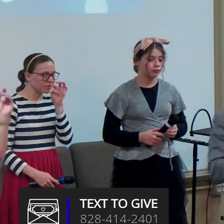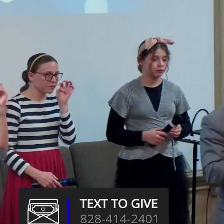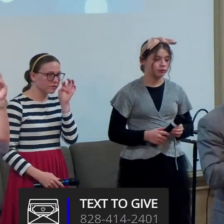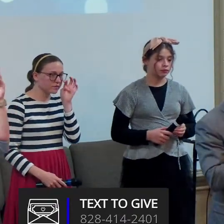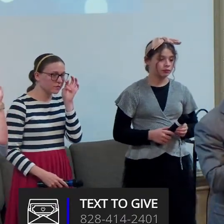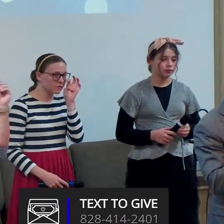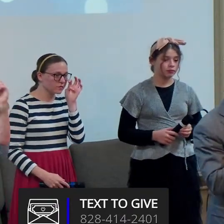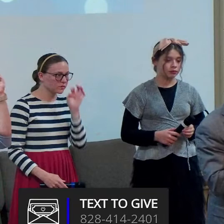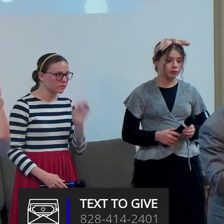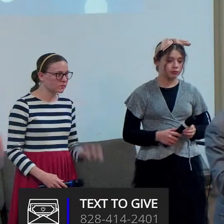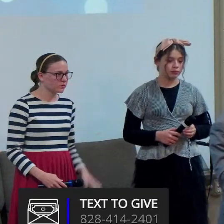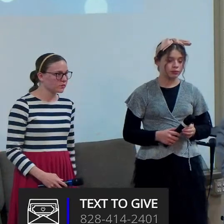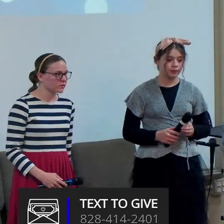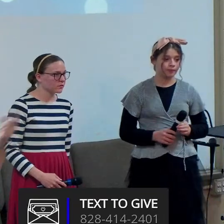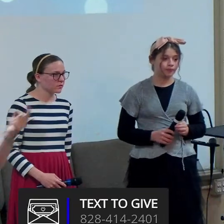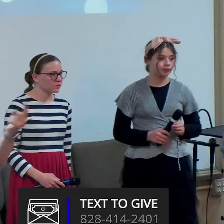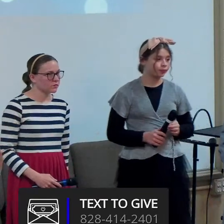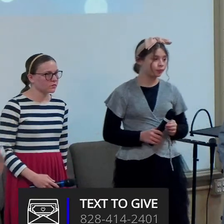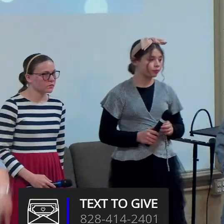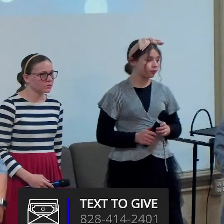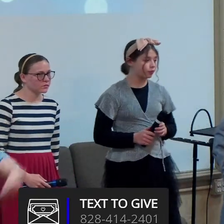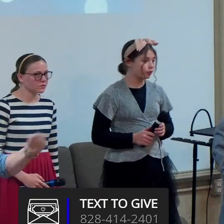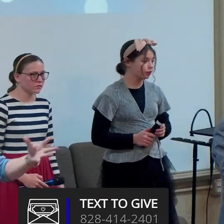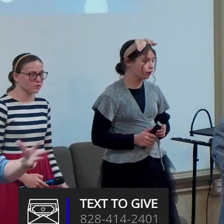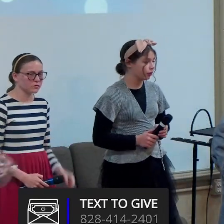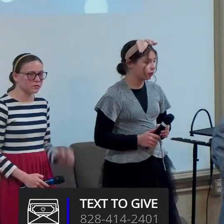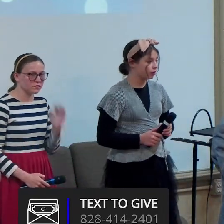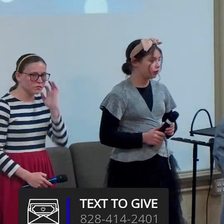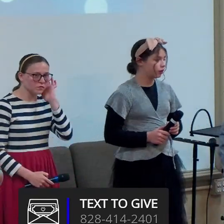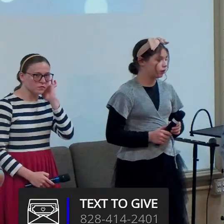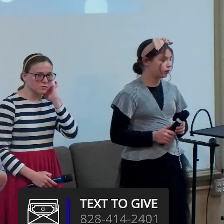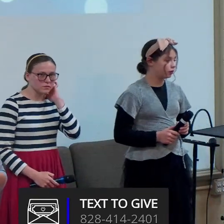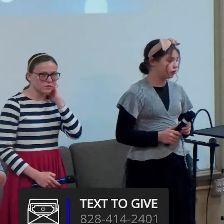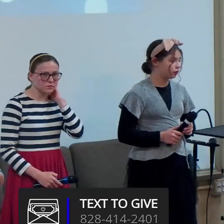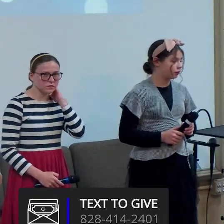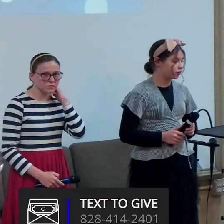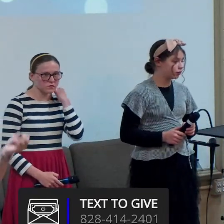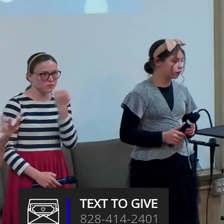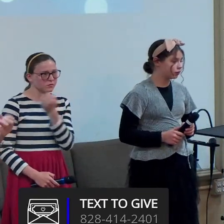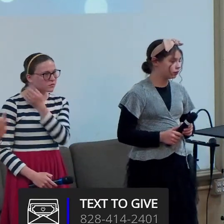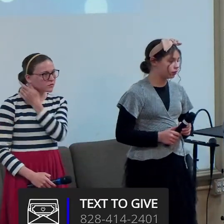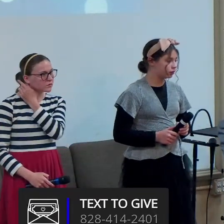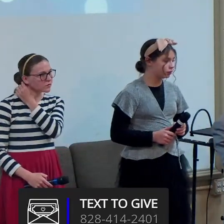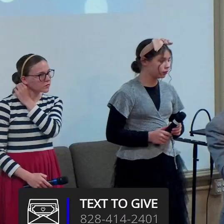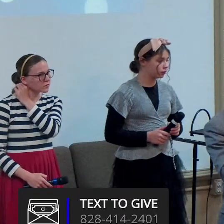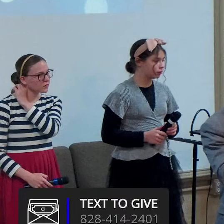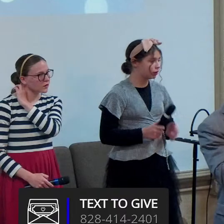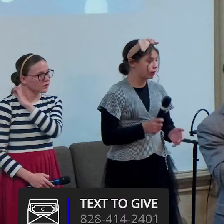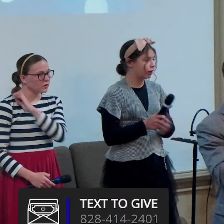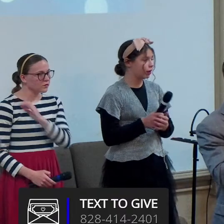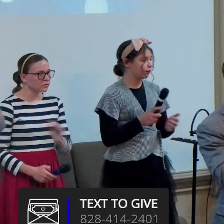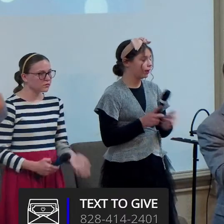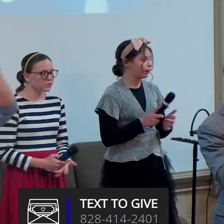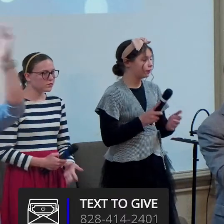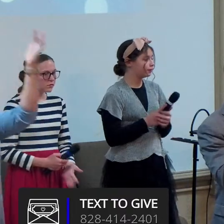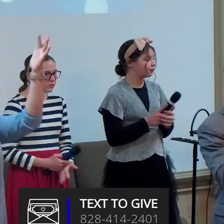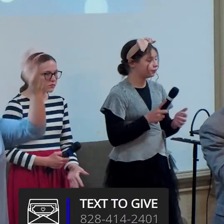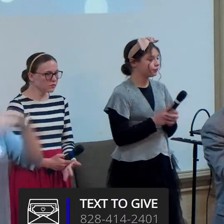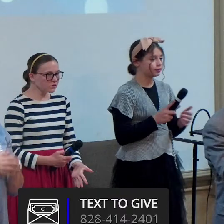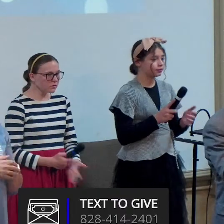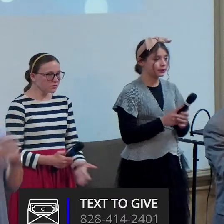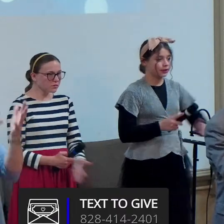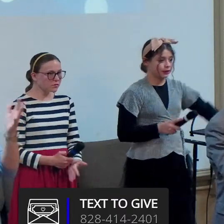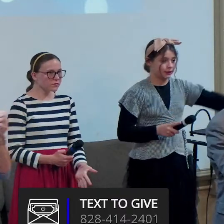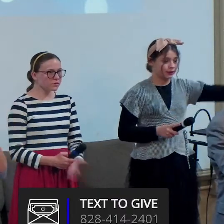Hallelujah, hallelujah, as you come and give, amen, your offering, amen. How many is excited about going to heaven? Hallelujah, I want to go